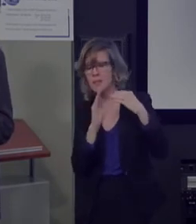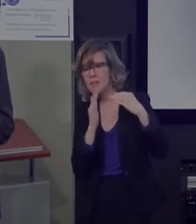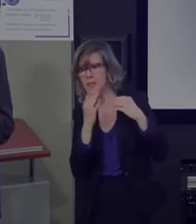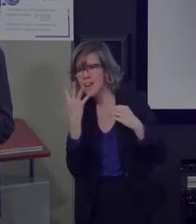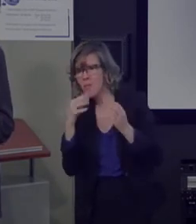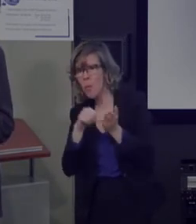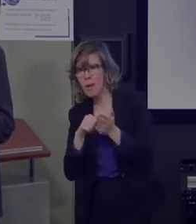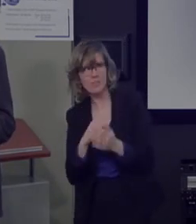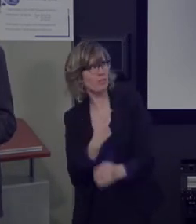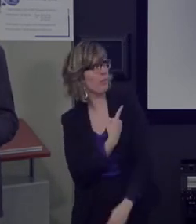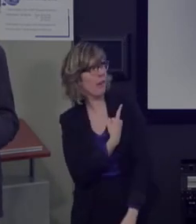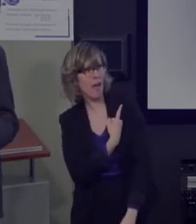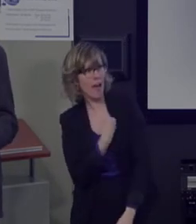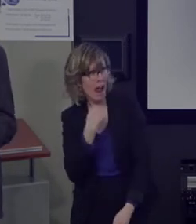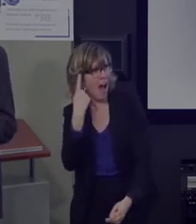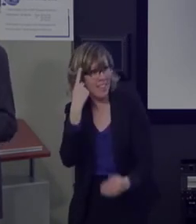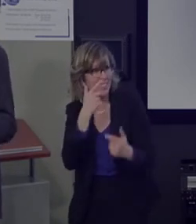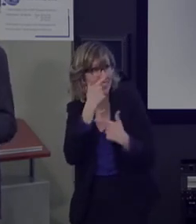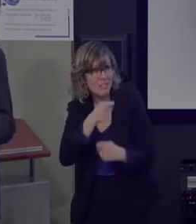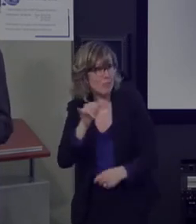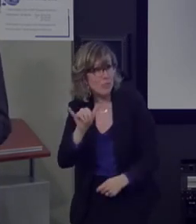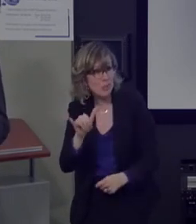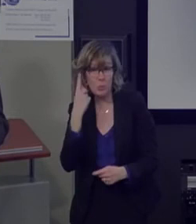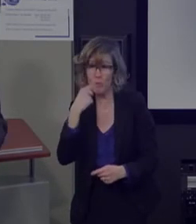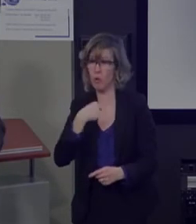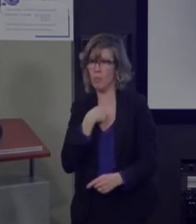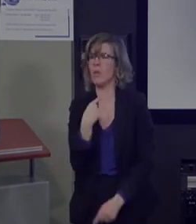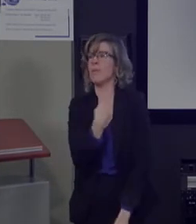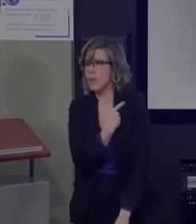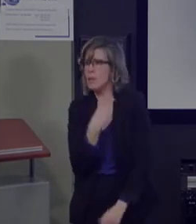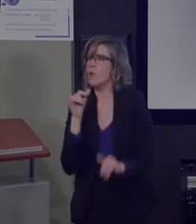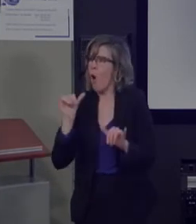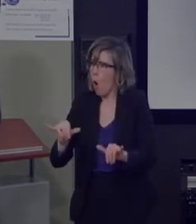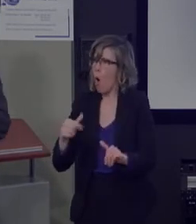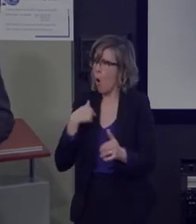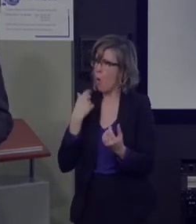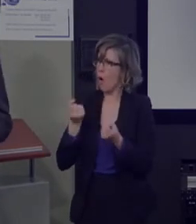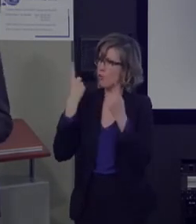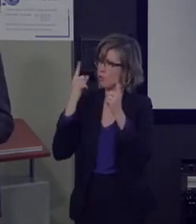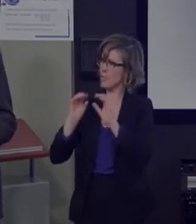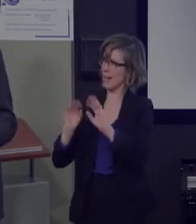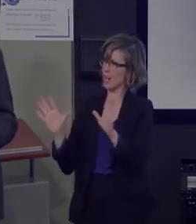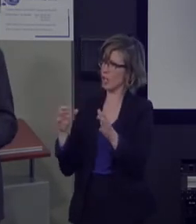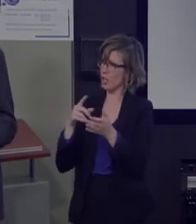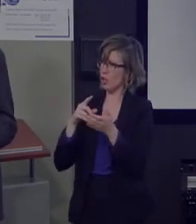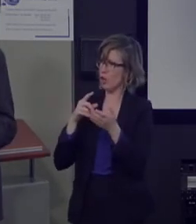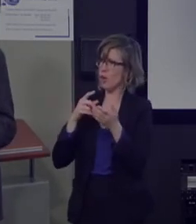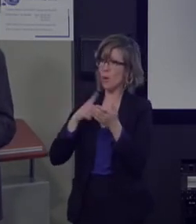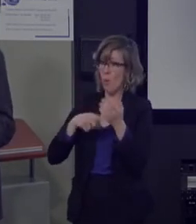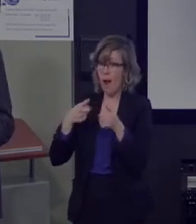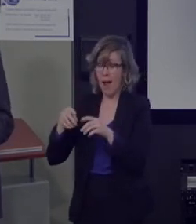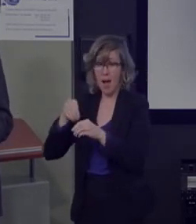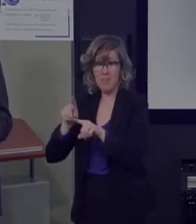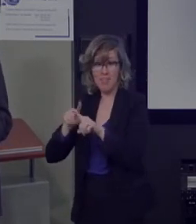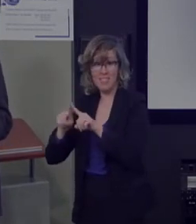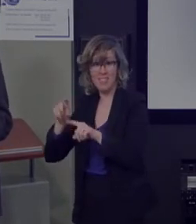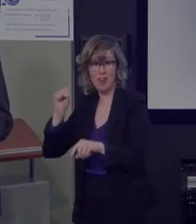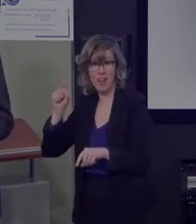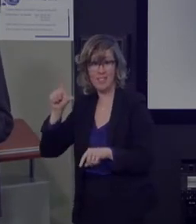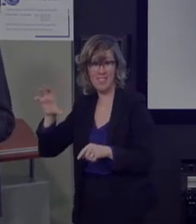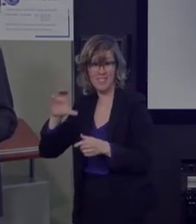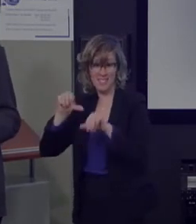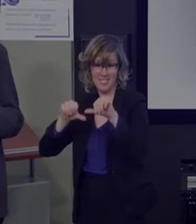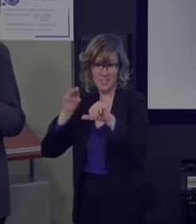is very interesting, and it sort of explains, in my mind, a lot of what's gone on in the various science and learning centers. Some of them